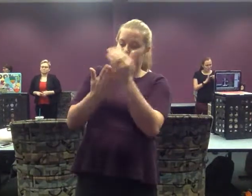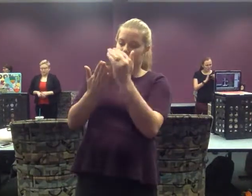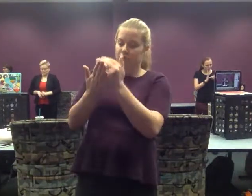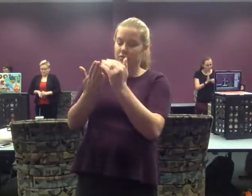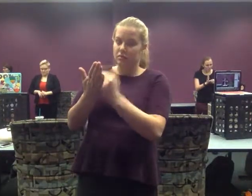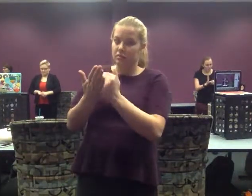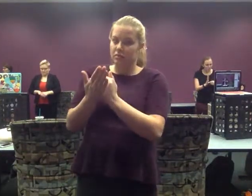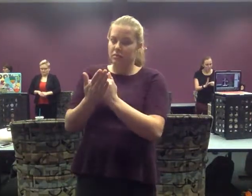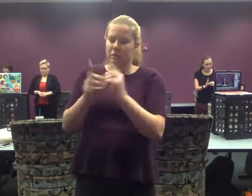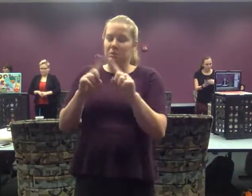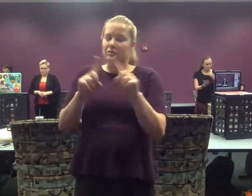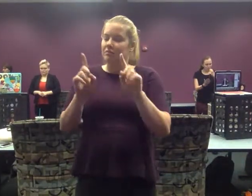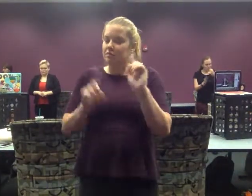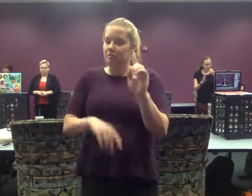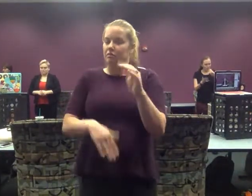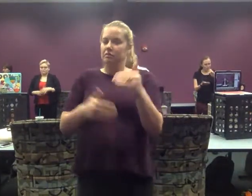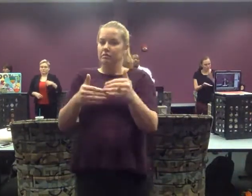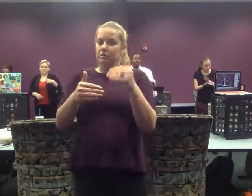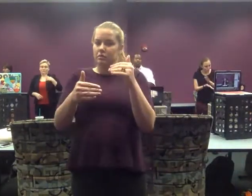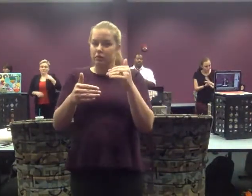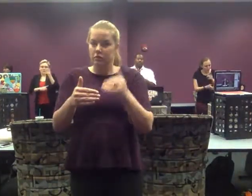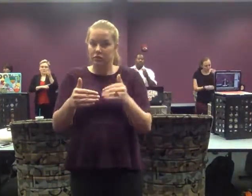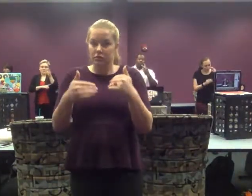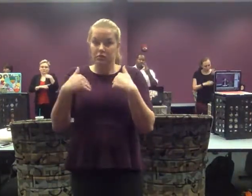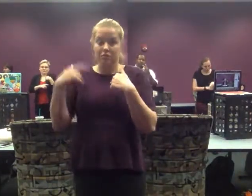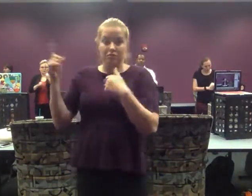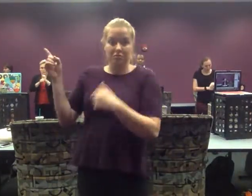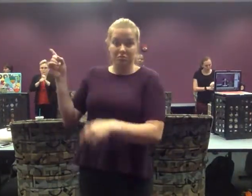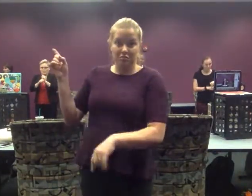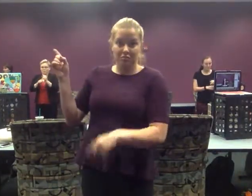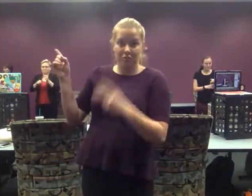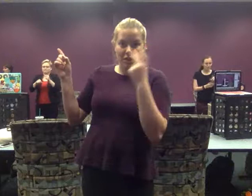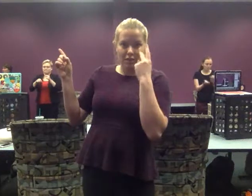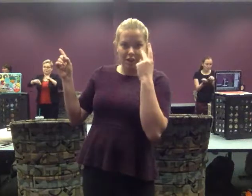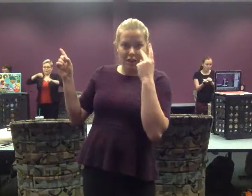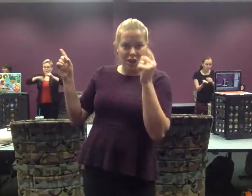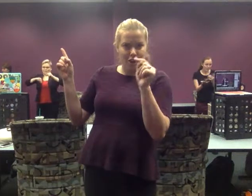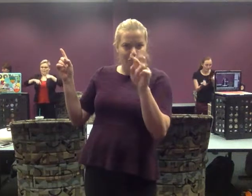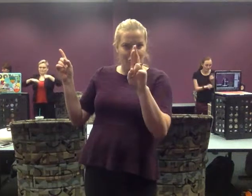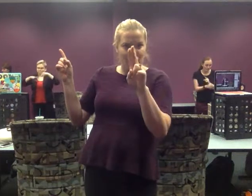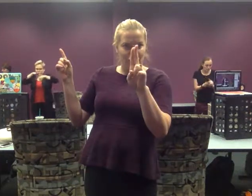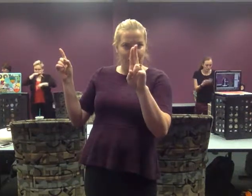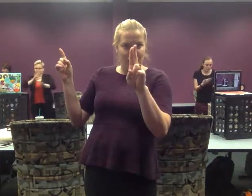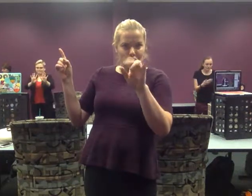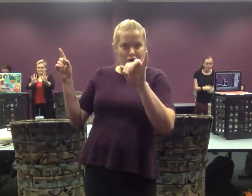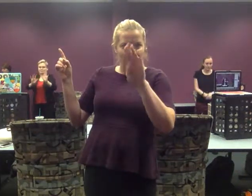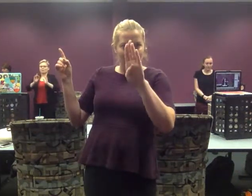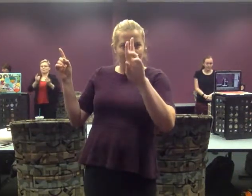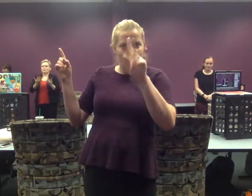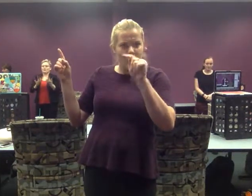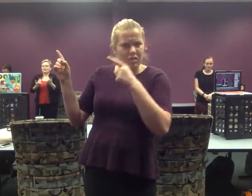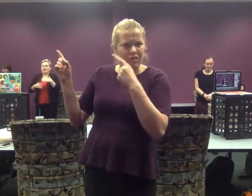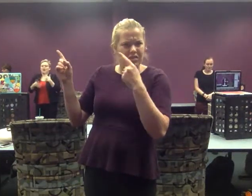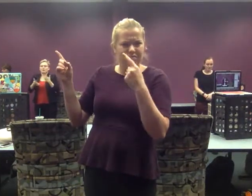saw in the Union Tribune this weekend, which basically said, why can't we all be